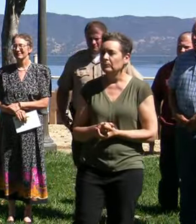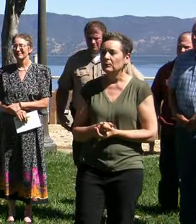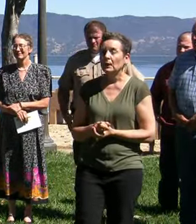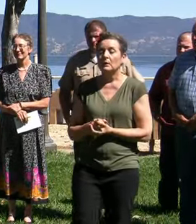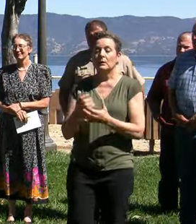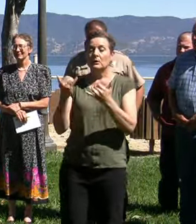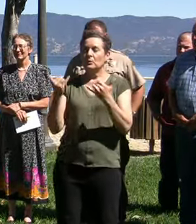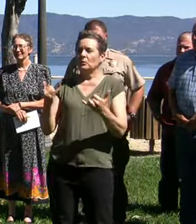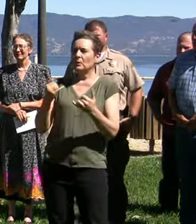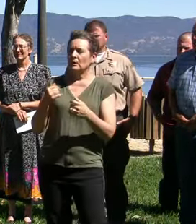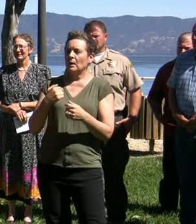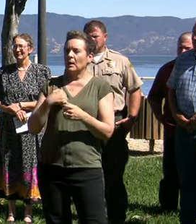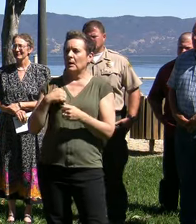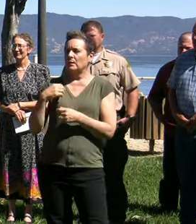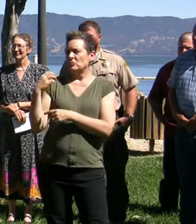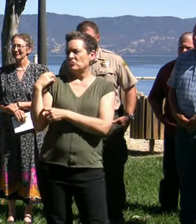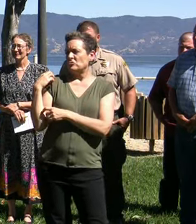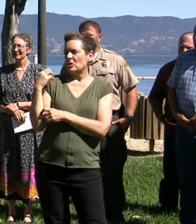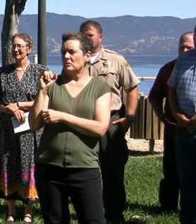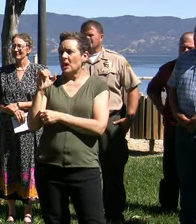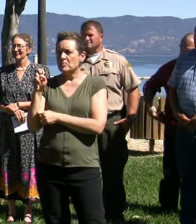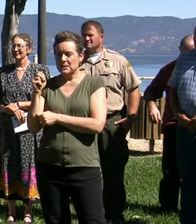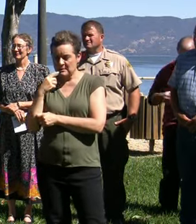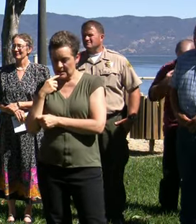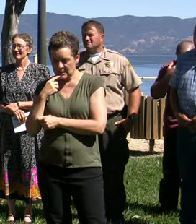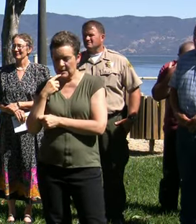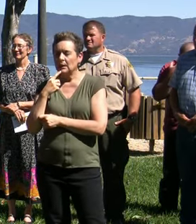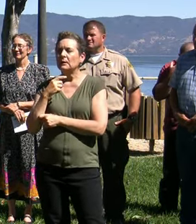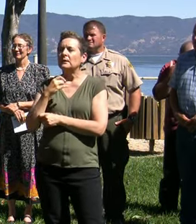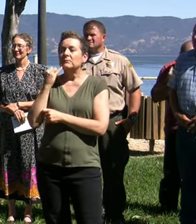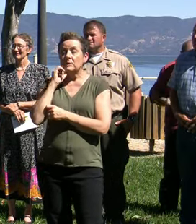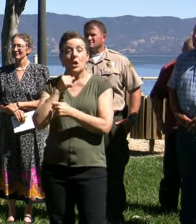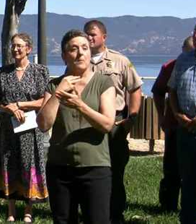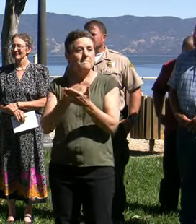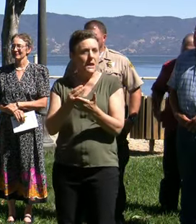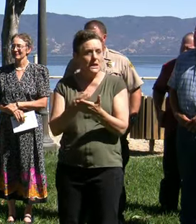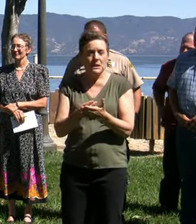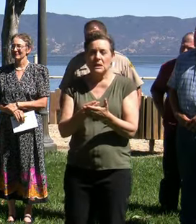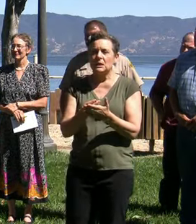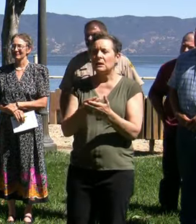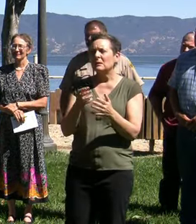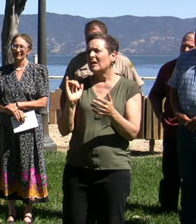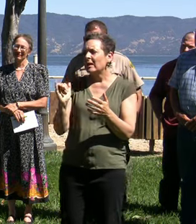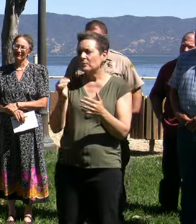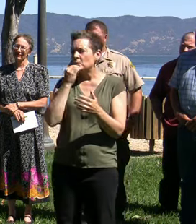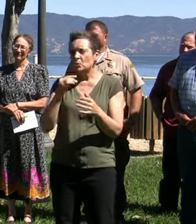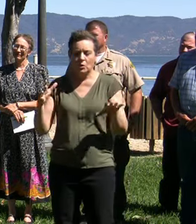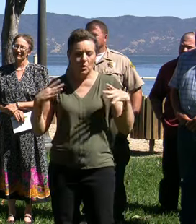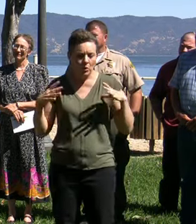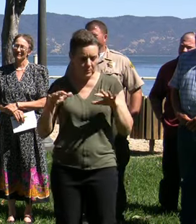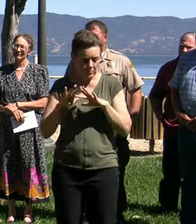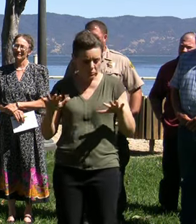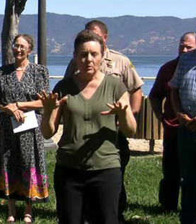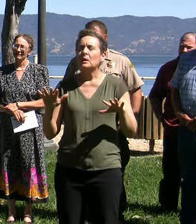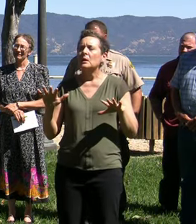Currently, as Chair Simon spoke about earlier, non-monetary donations are being received, food, clothing, and the like, at